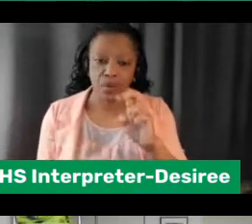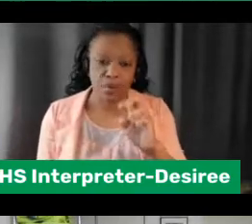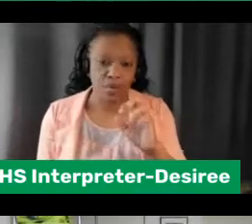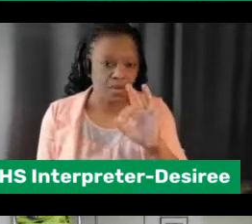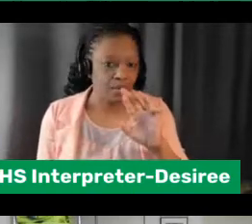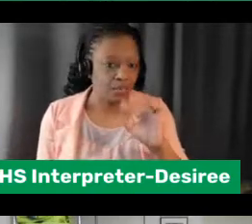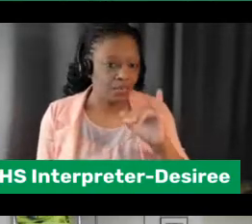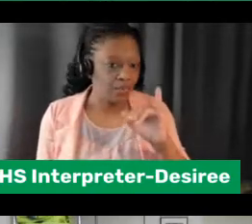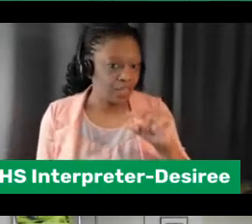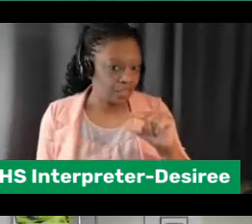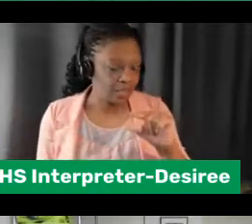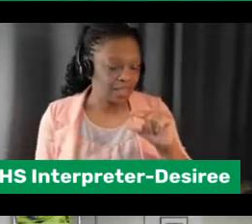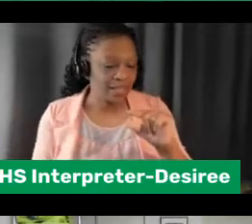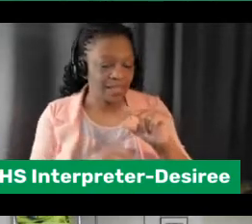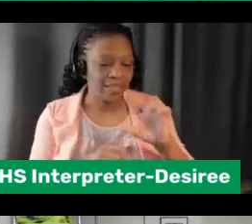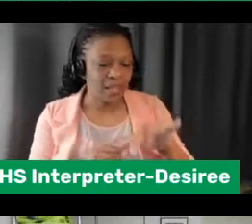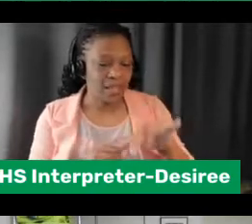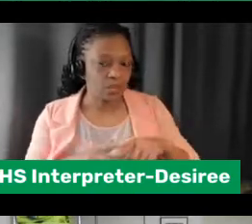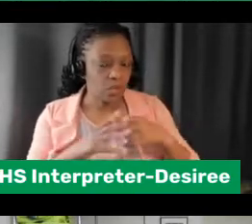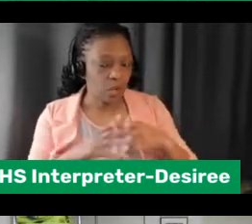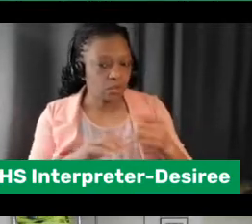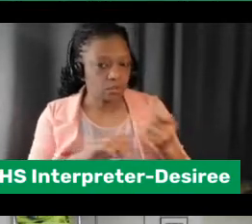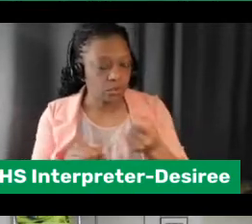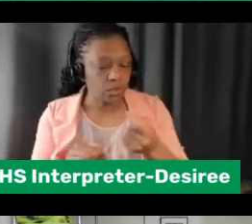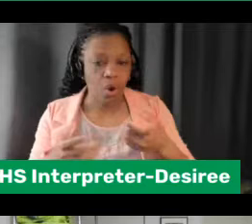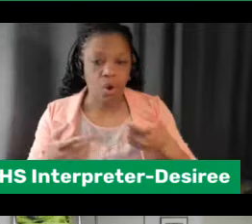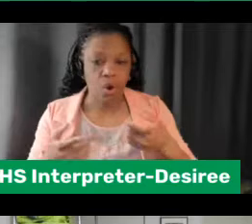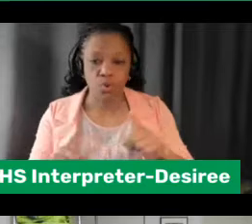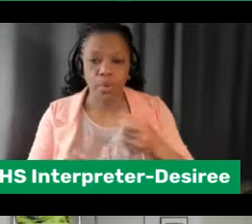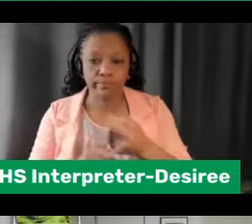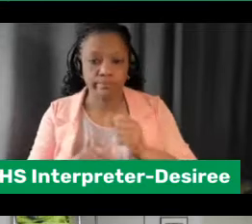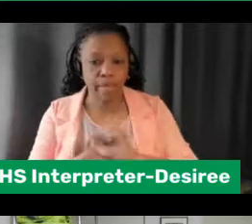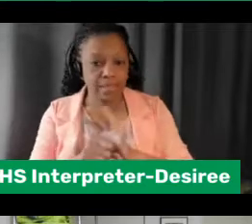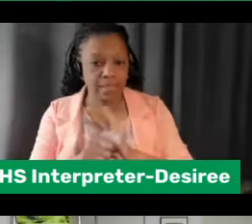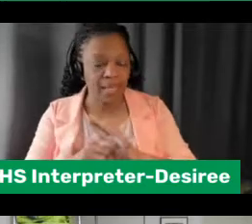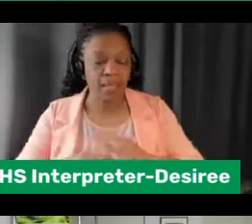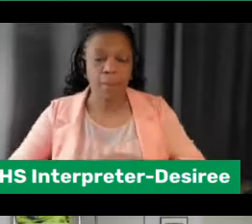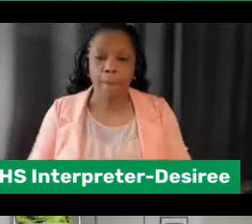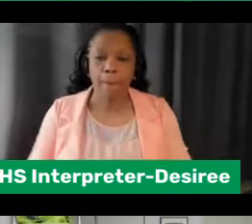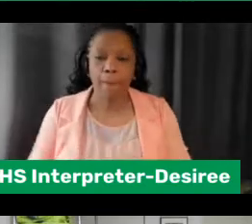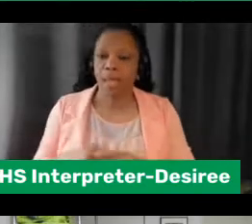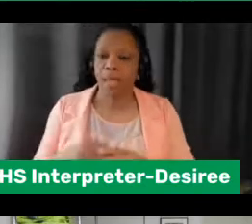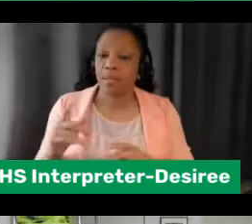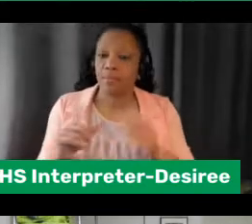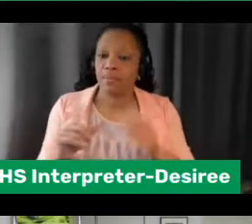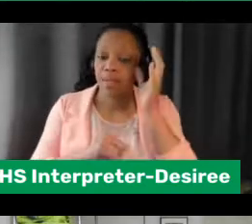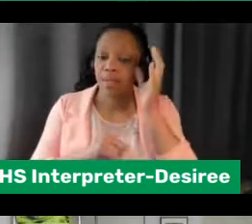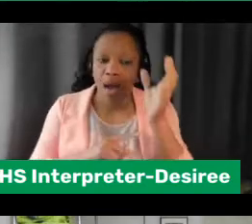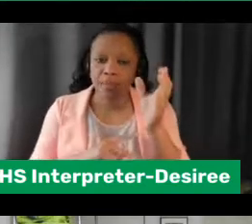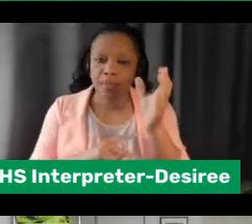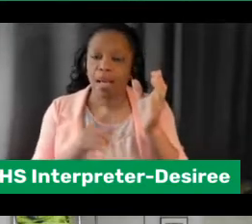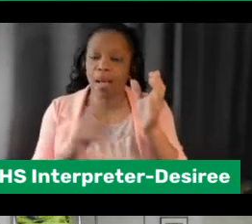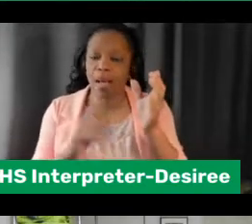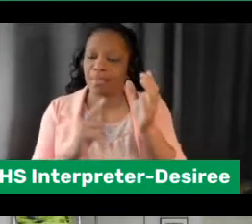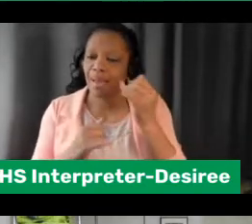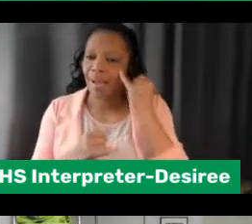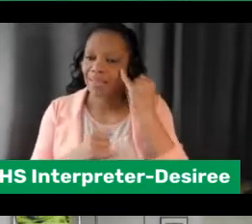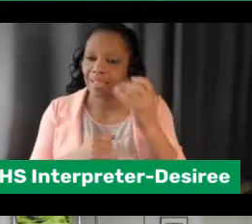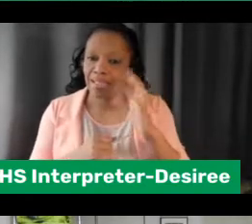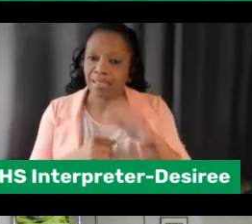pandemic, regenerative agriculture, and food sovereignty as concepts and ideas that really fit